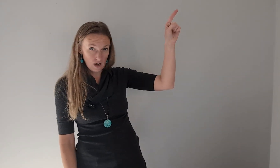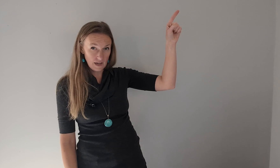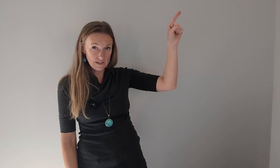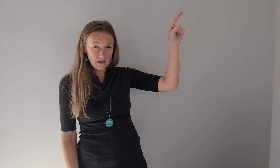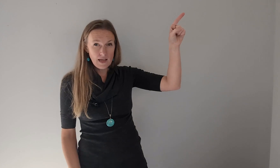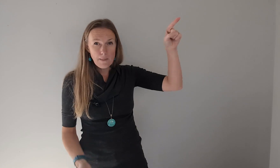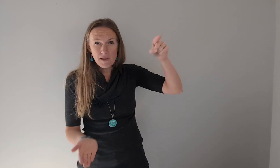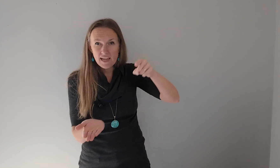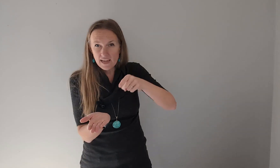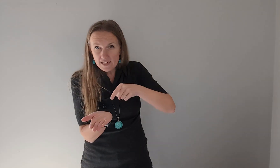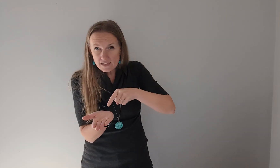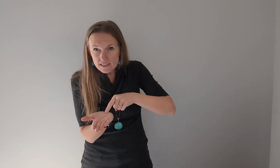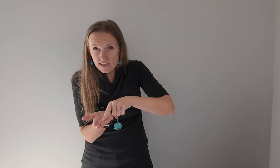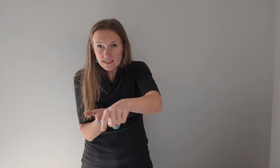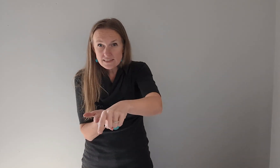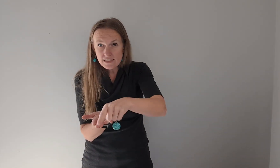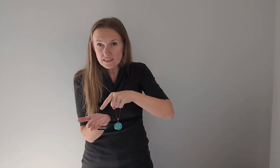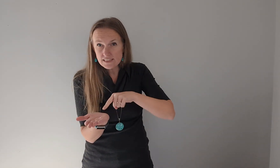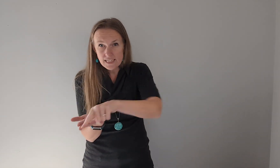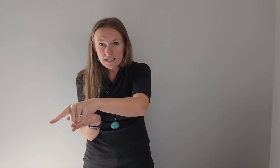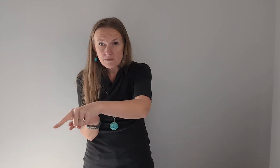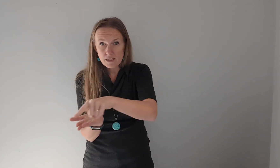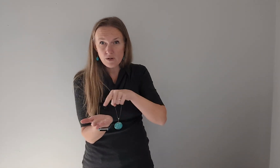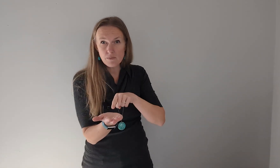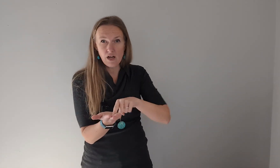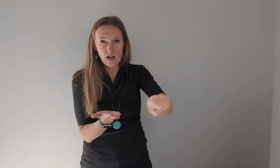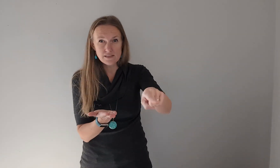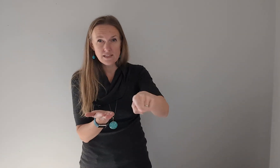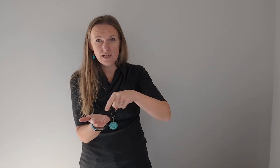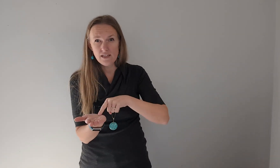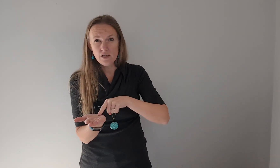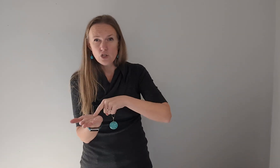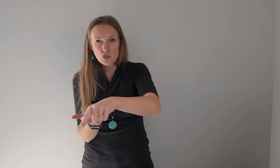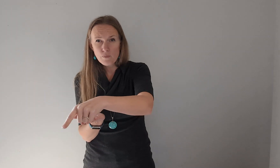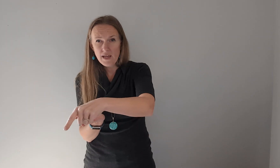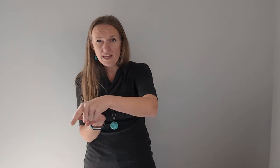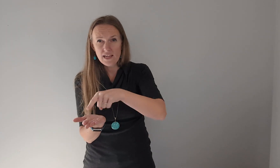God, paid. Okay? It's like you're sending money where it belongs. Okay? You paid